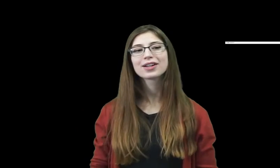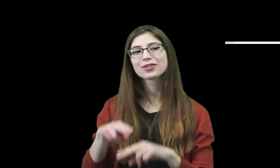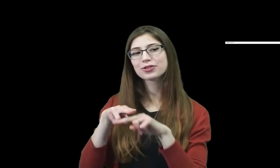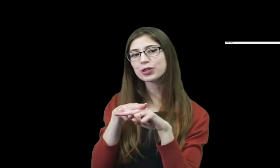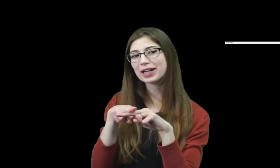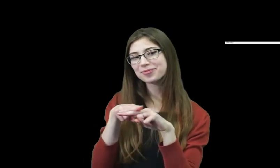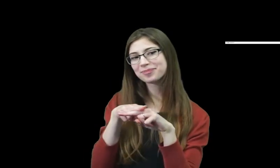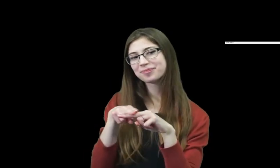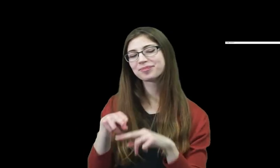Train.